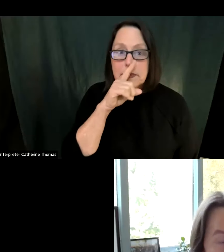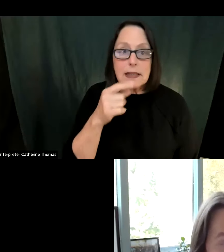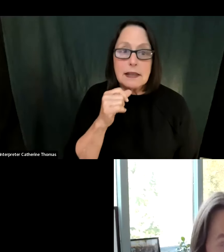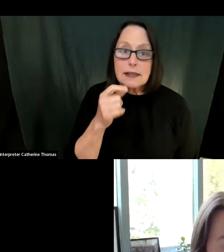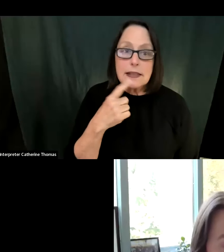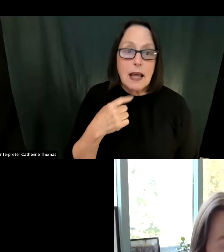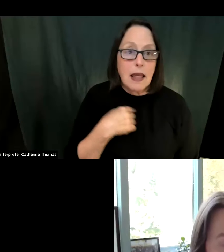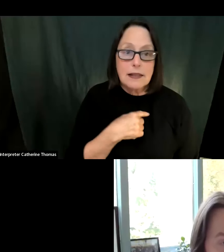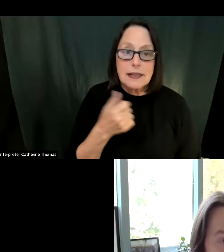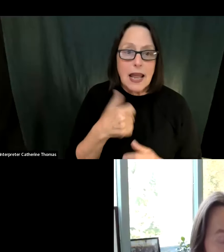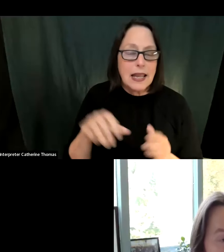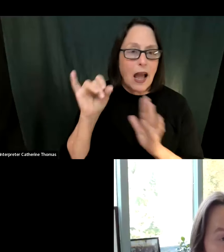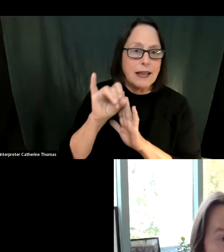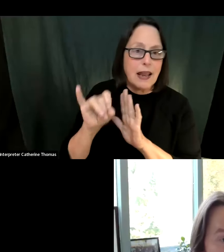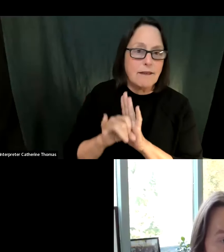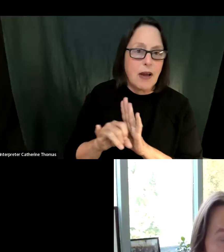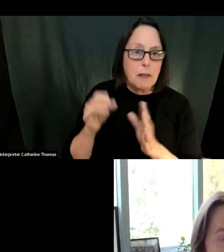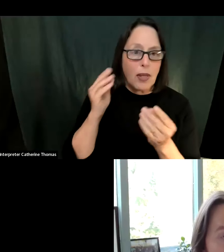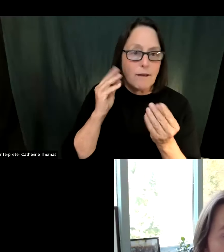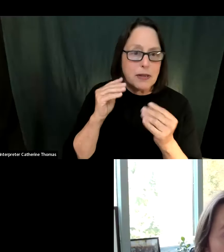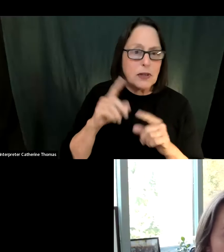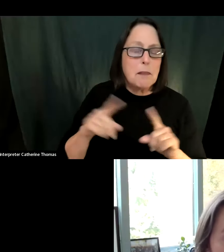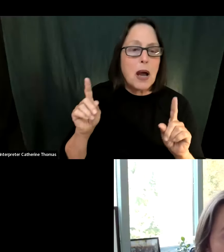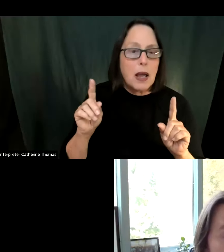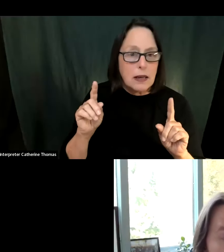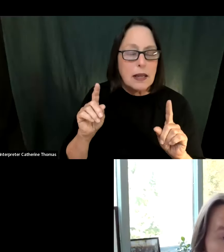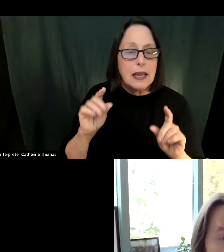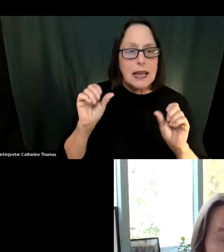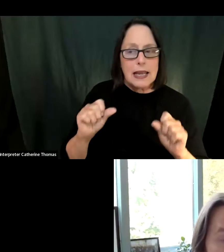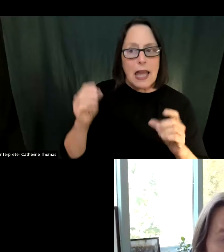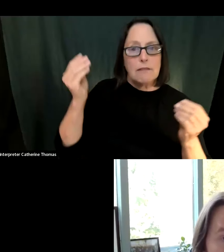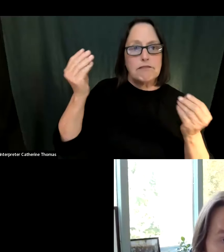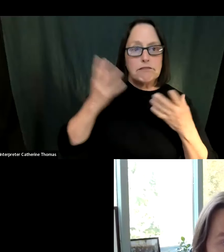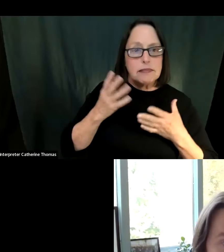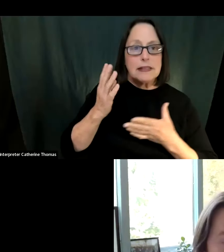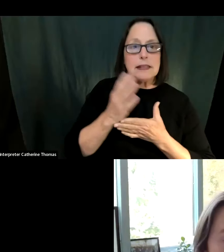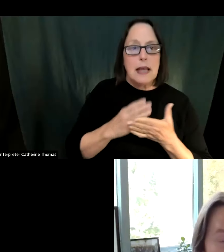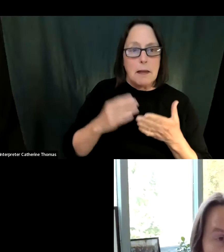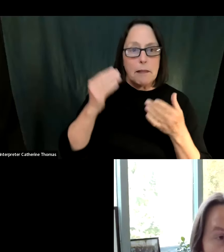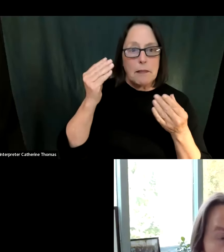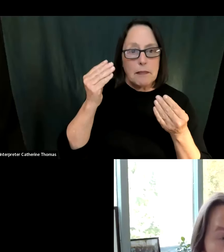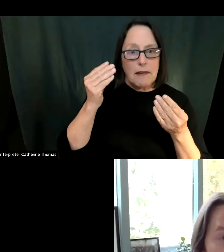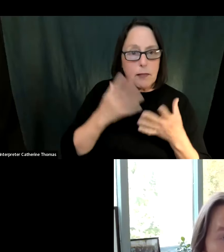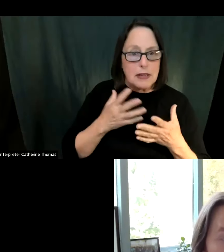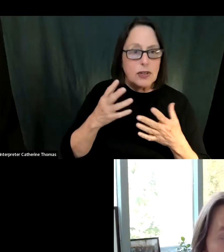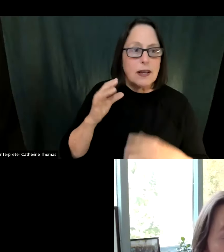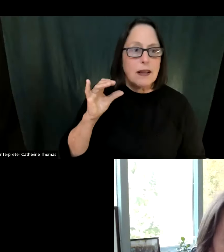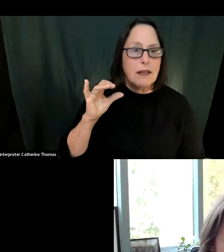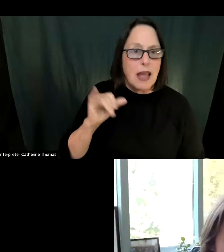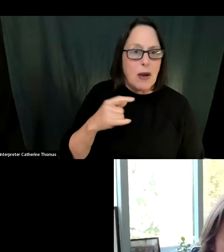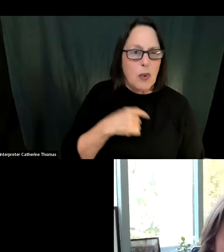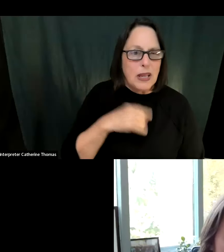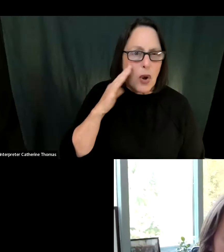any identifiable information, but it can give us certain information that help know the age and